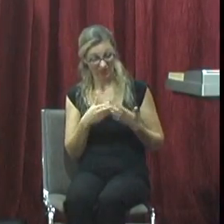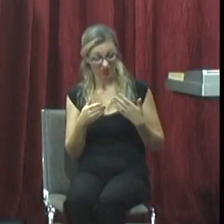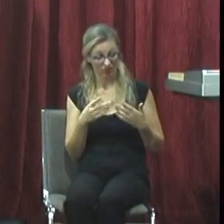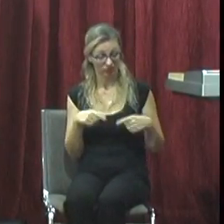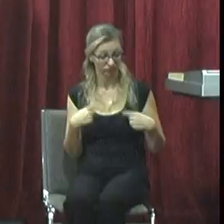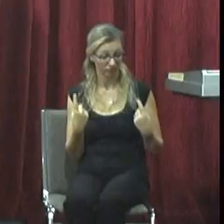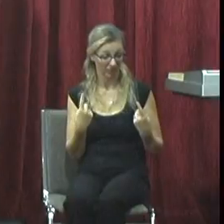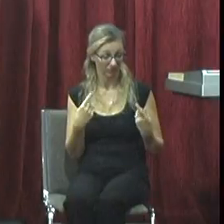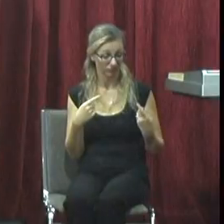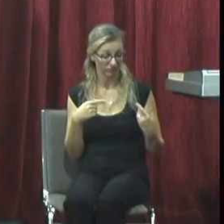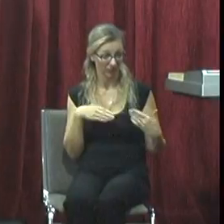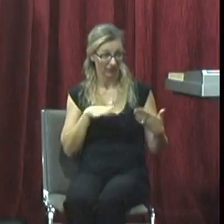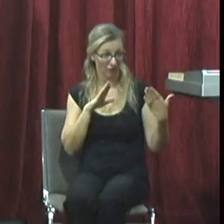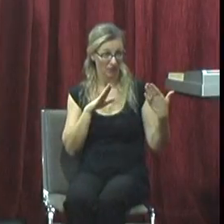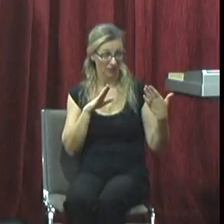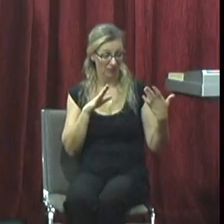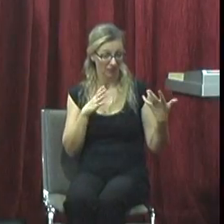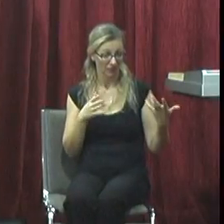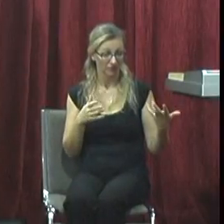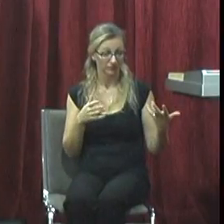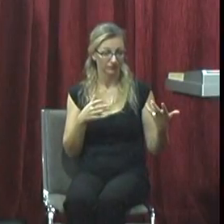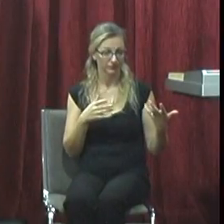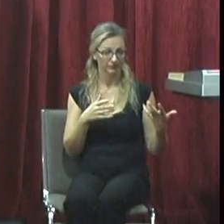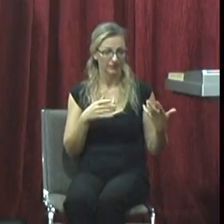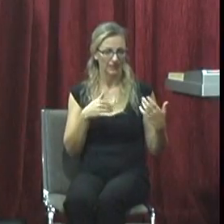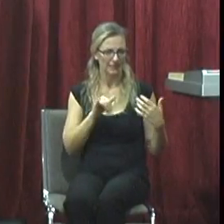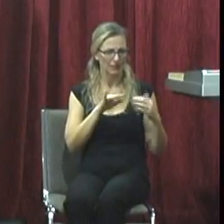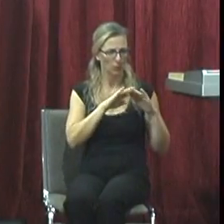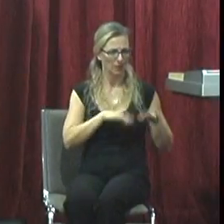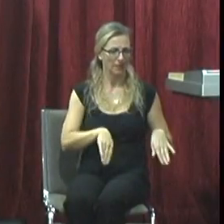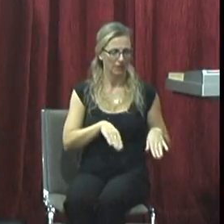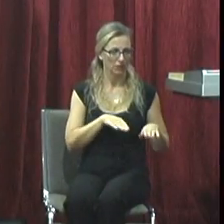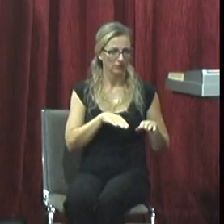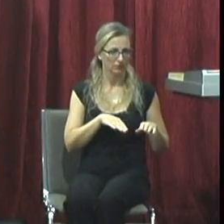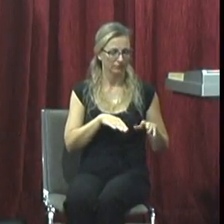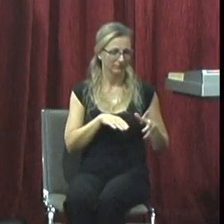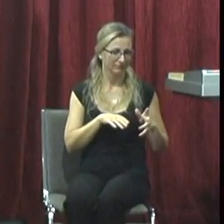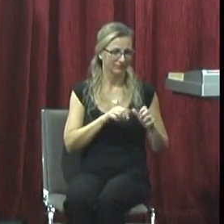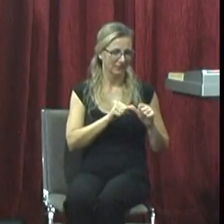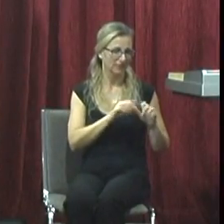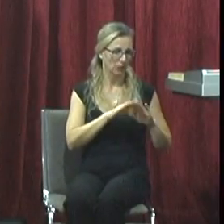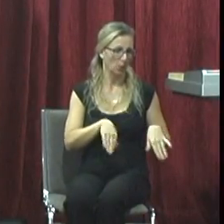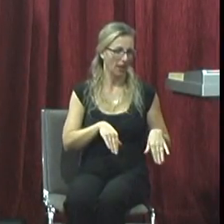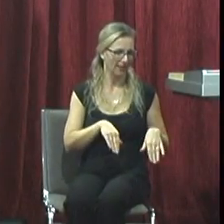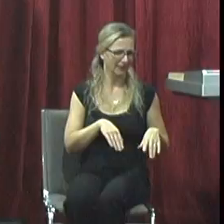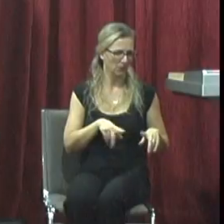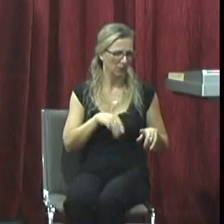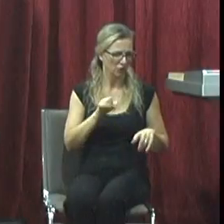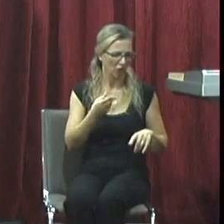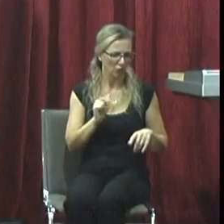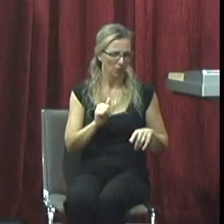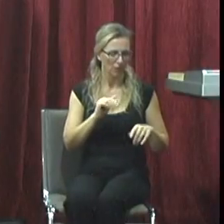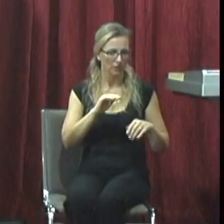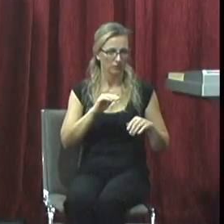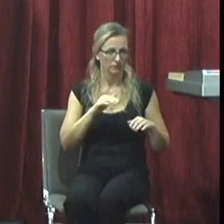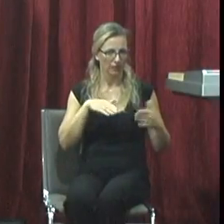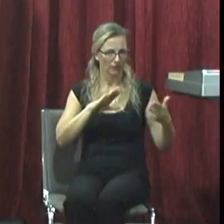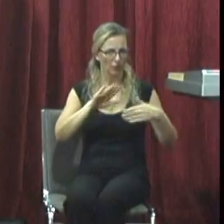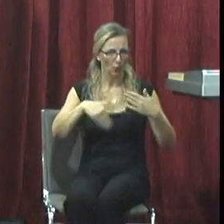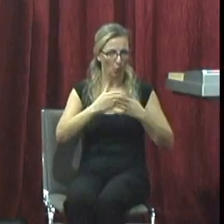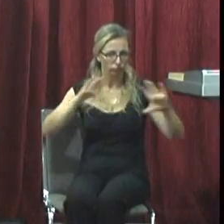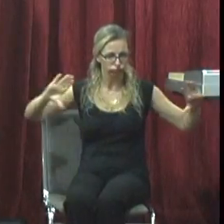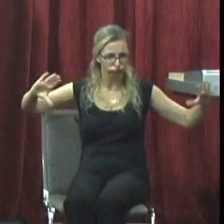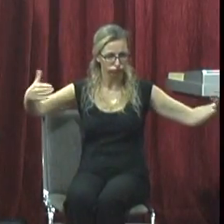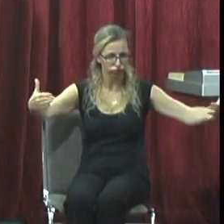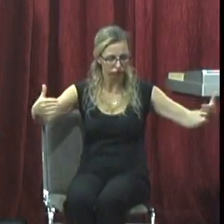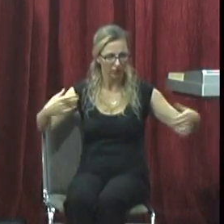confronted. He'd remained silent when Joshua had said, somebody's done something. And he confessed that he buried the loot in